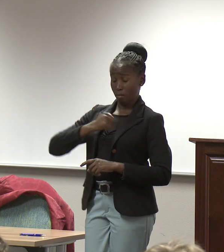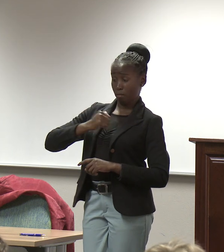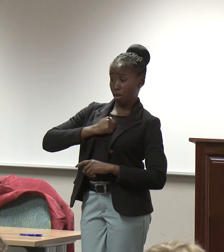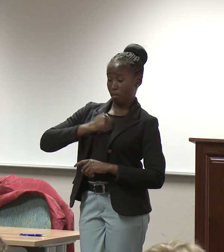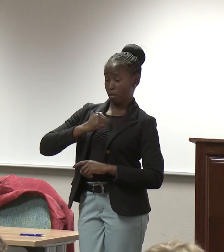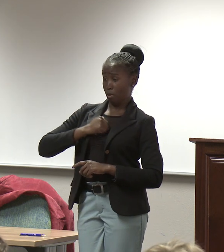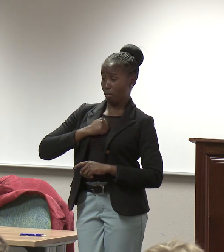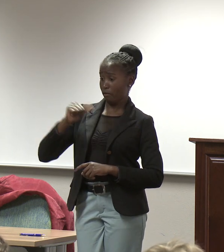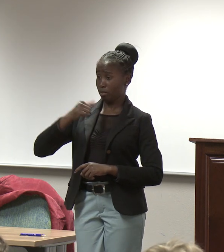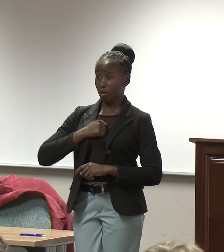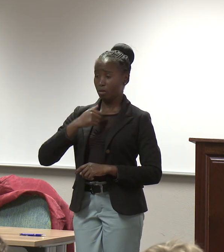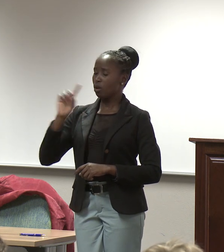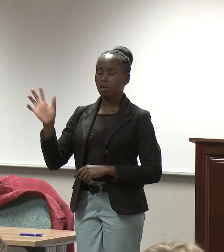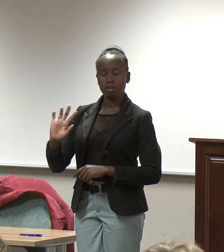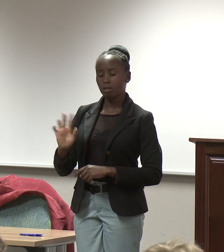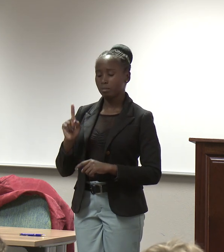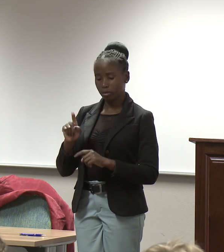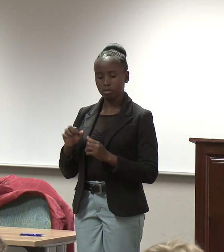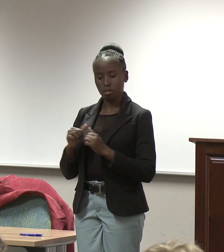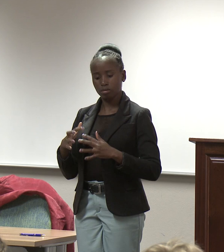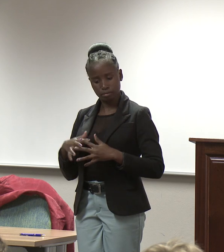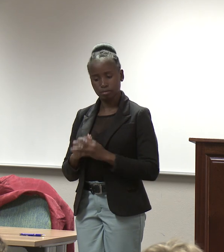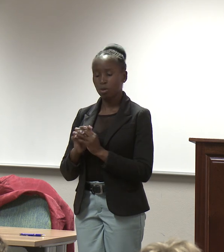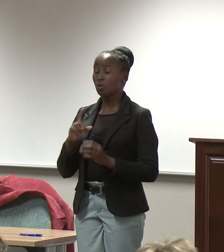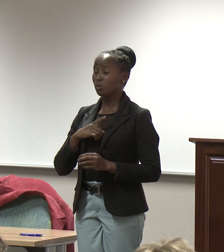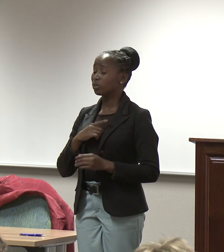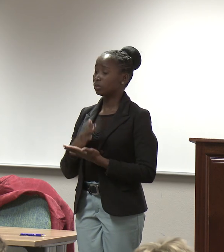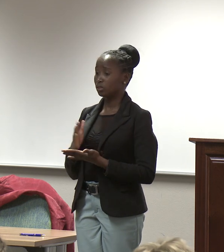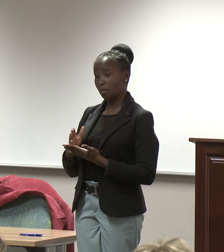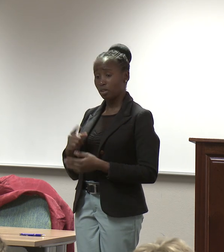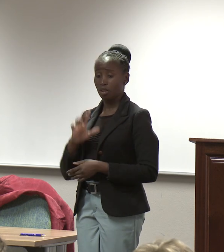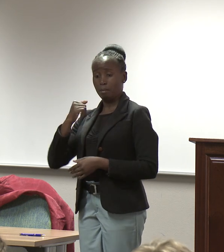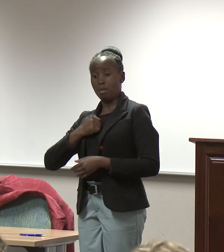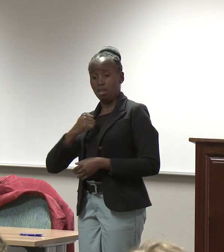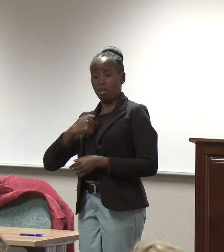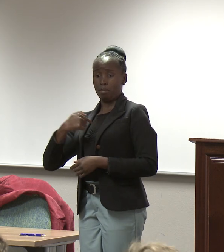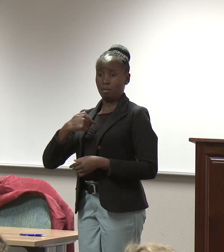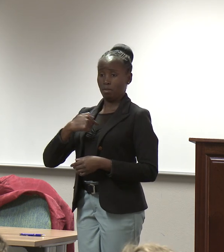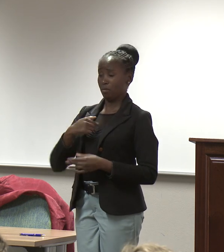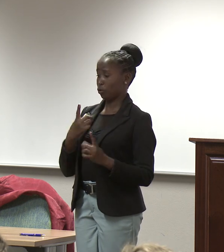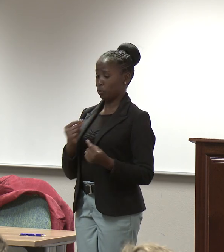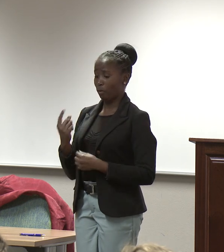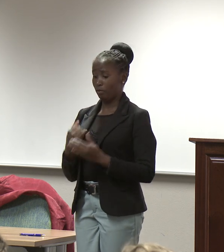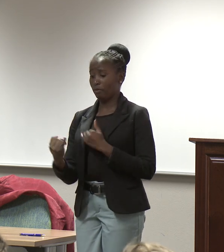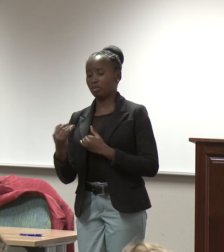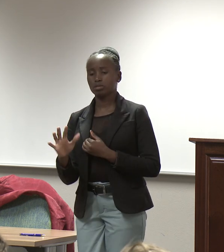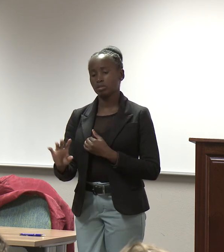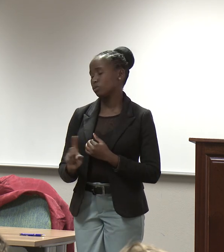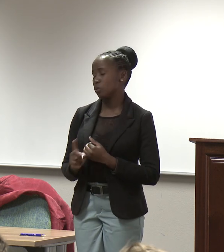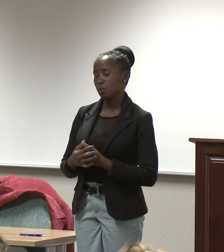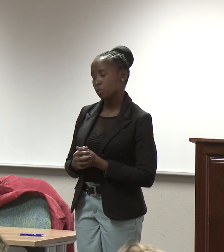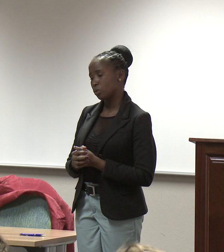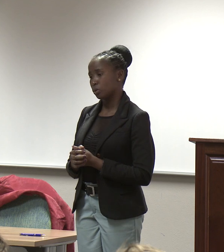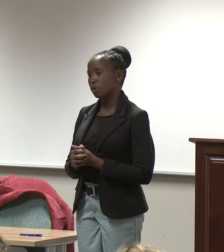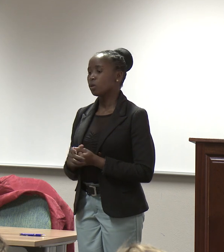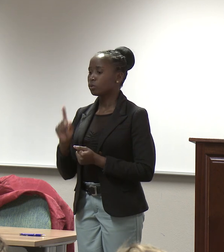place. You don't even have sometimes to have the names. But organize collectively. And